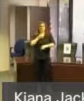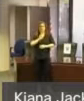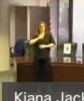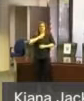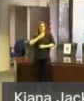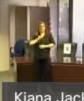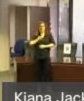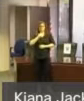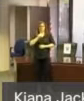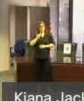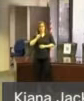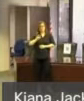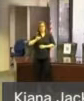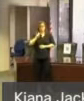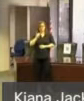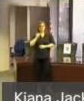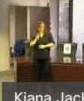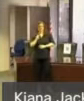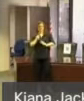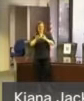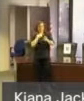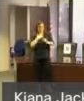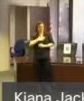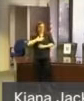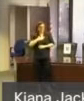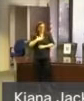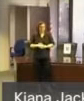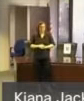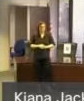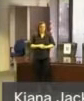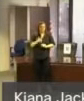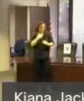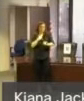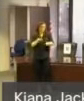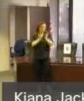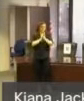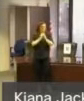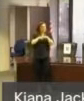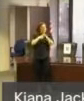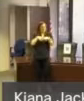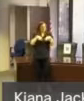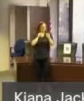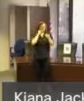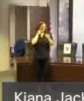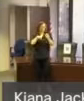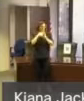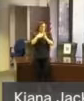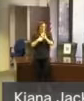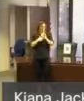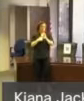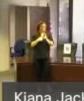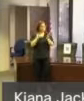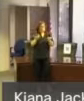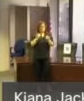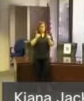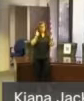publiccomment@dch.ga.gov. We are requesting initial adoption of these rules today, and I will pause now to answer any questions you may have about the